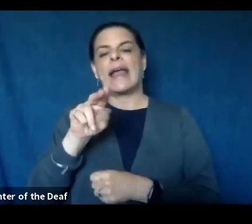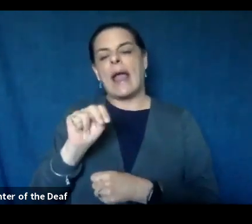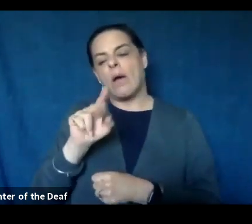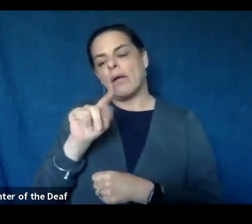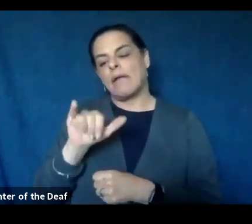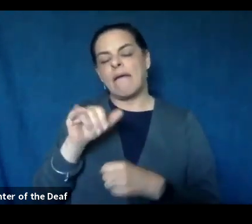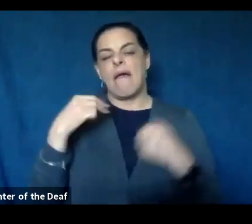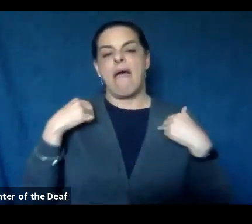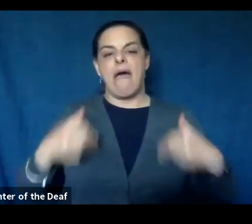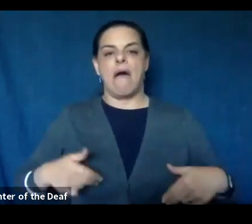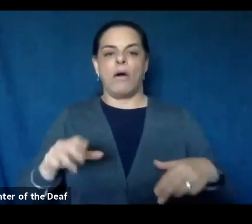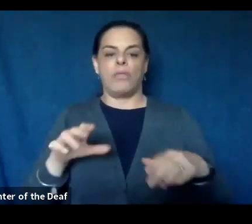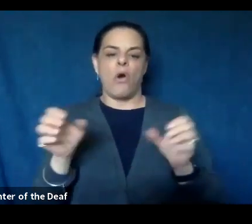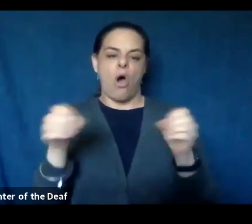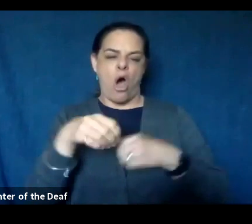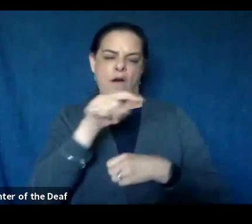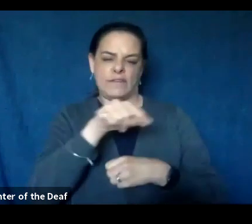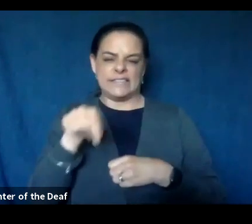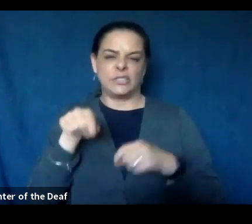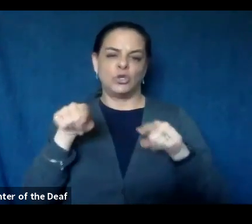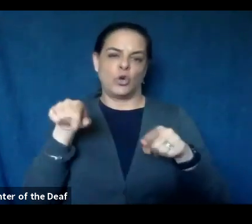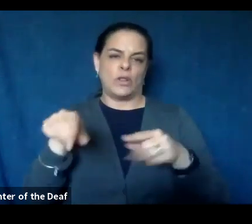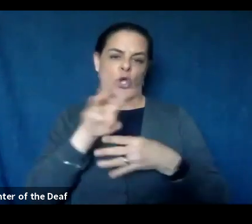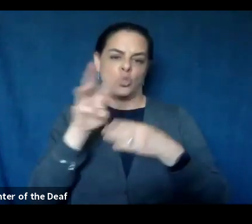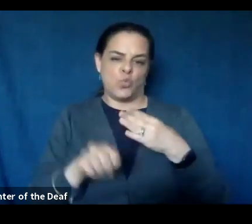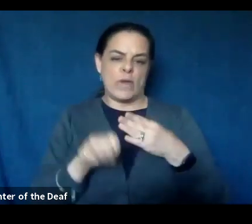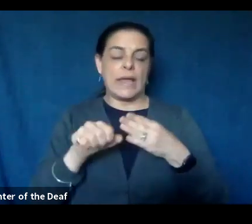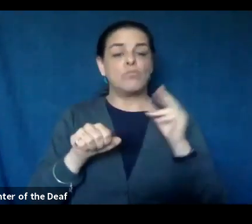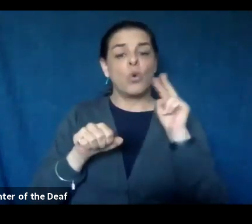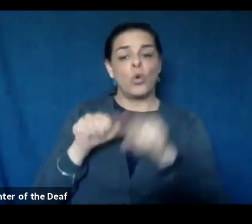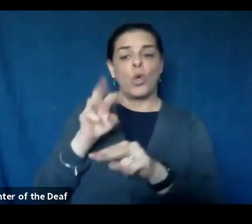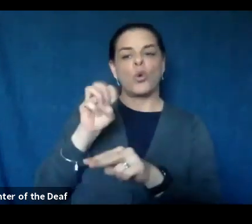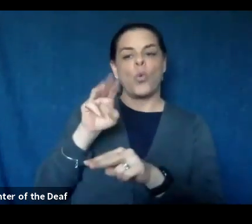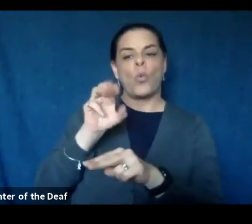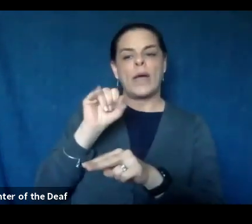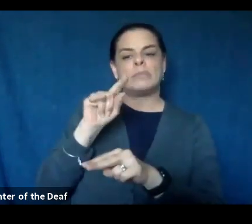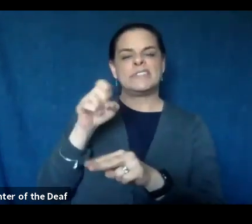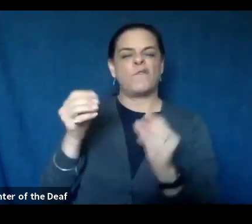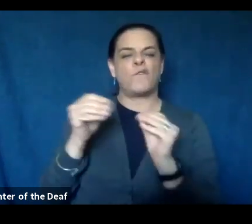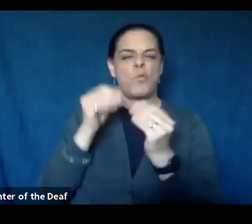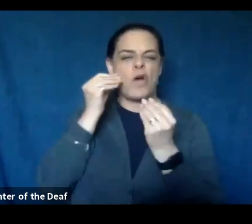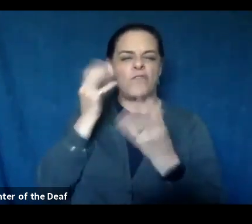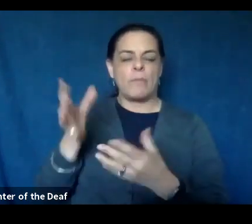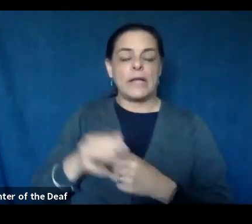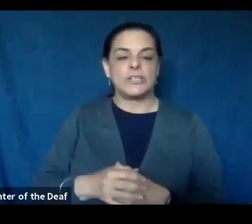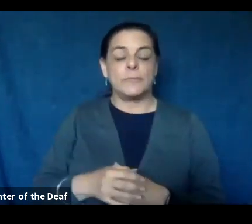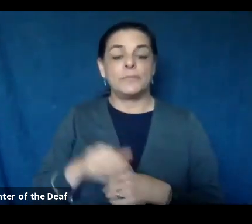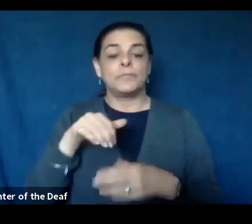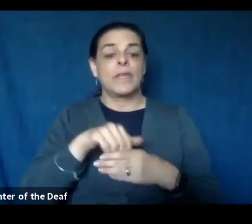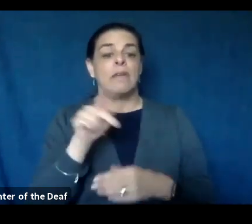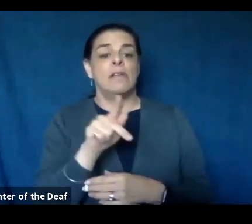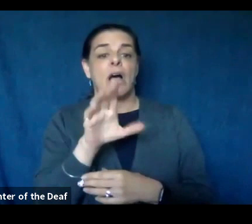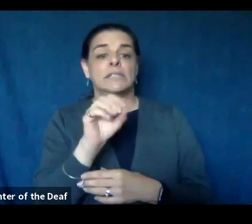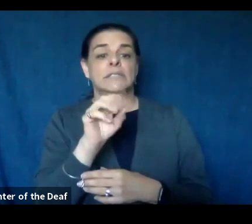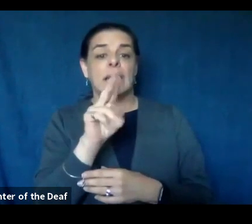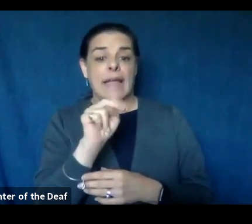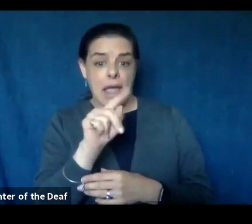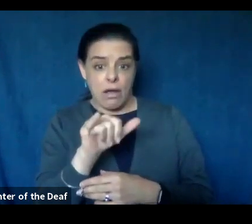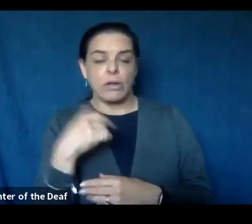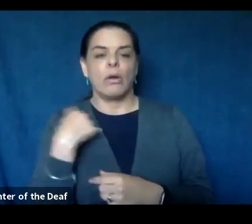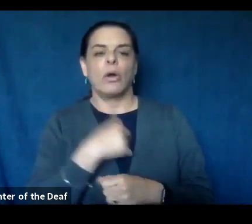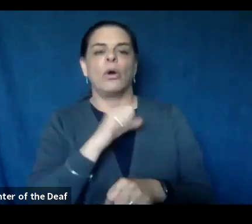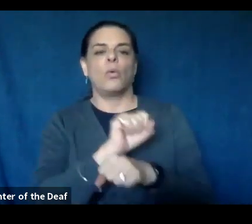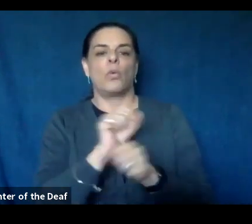Tennessee Department of Health website for more information on those as well. For other testing options in Knox County, we have worked